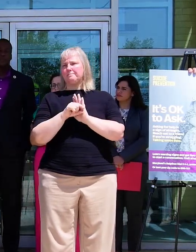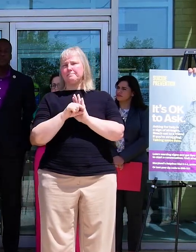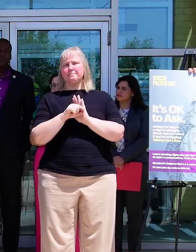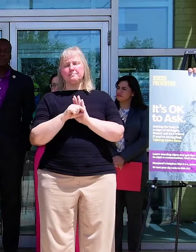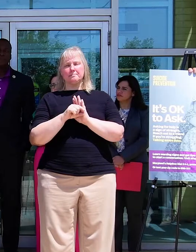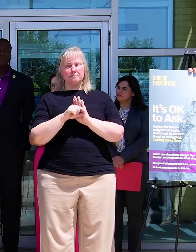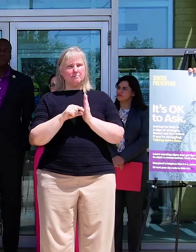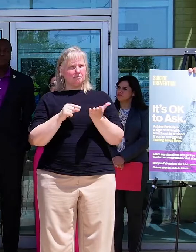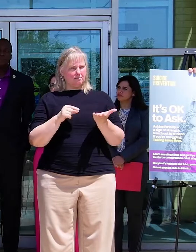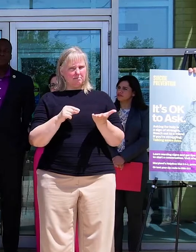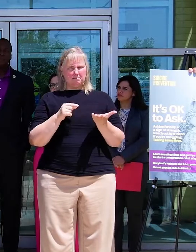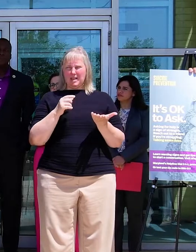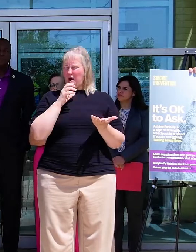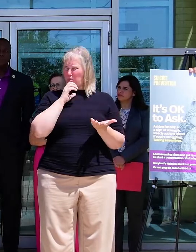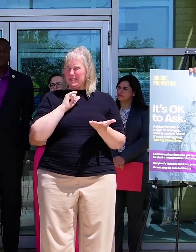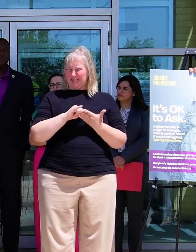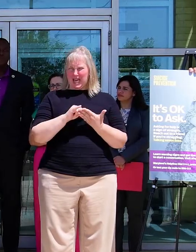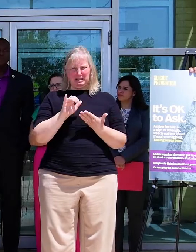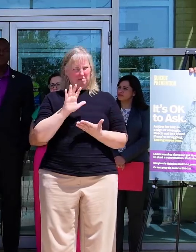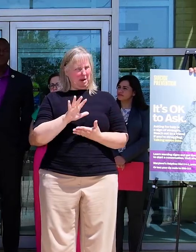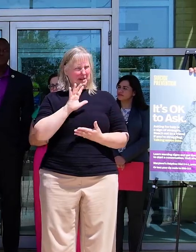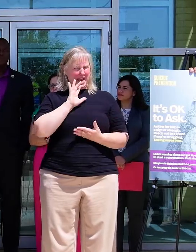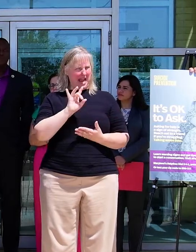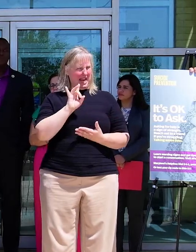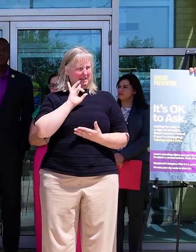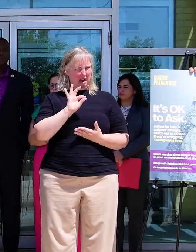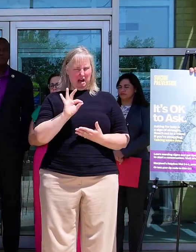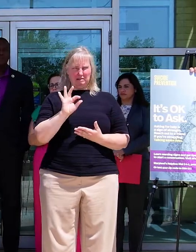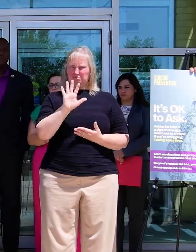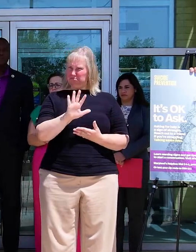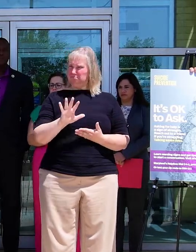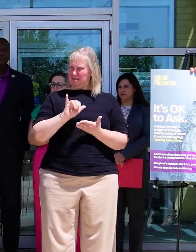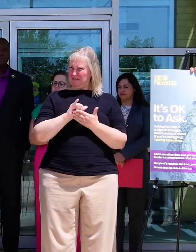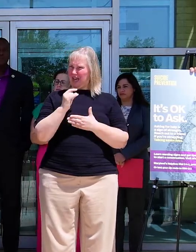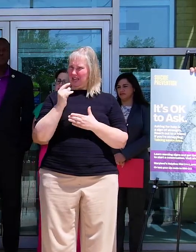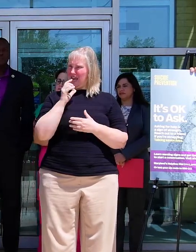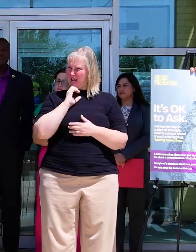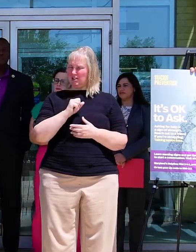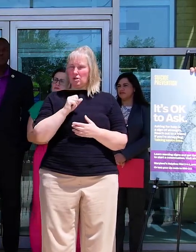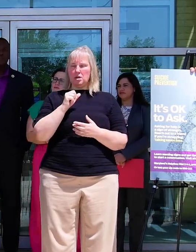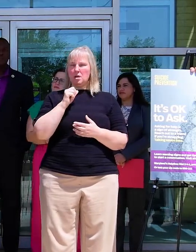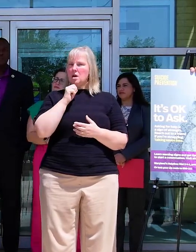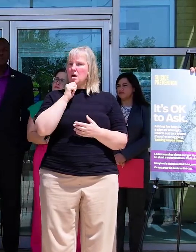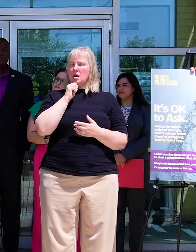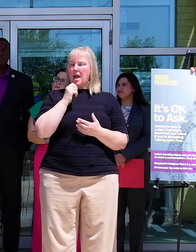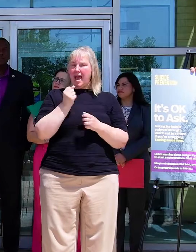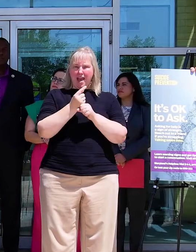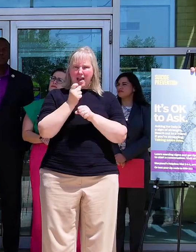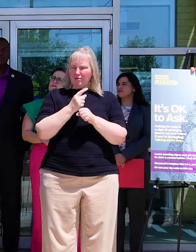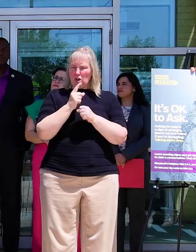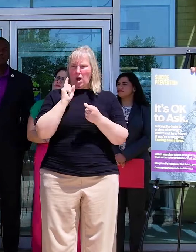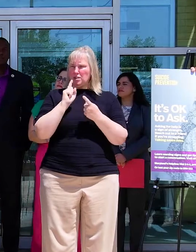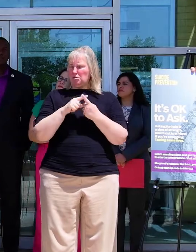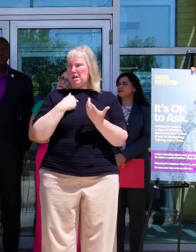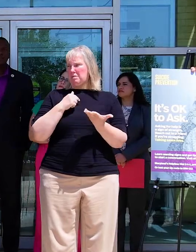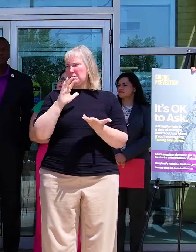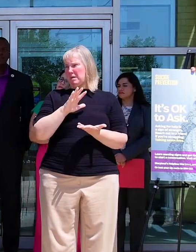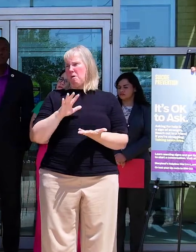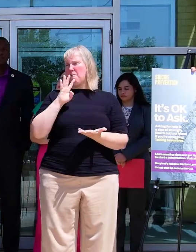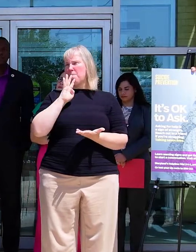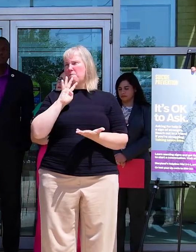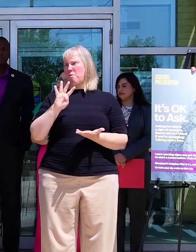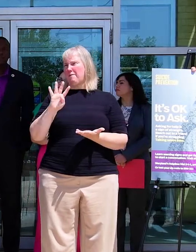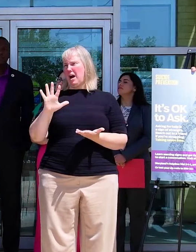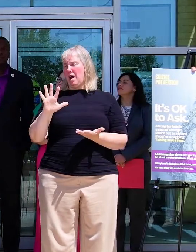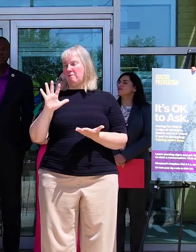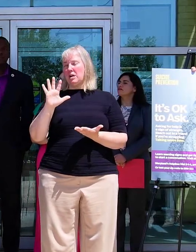What are we in 4th grade? Like 8 or 9, so I was that age. And not a year went by until I was 45, and that was, roughly almost